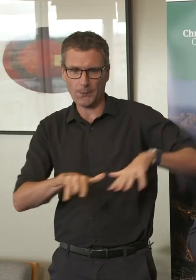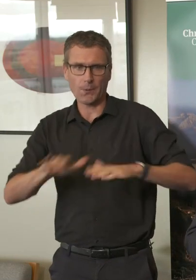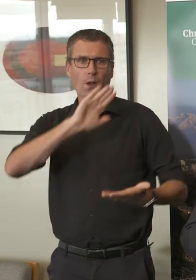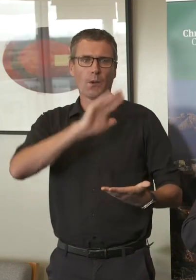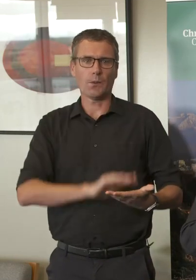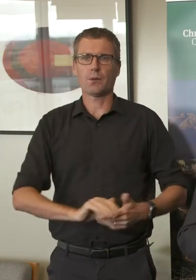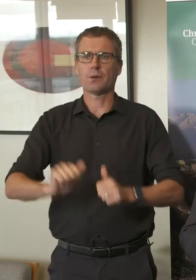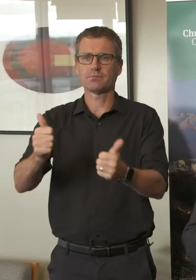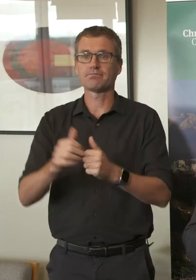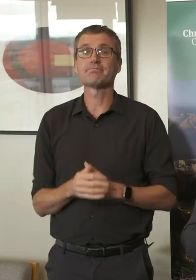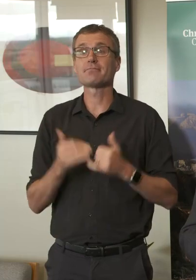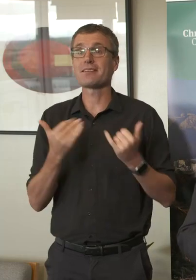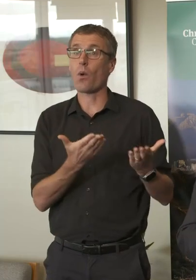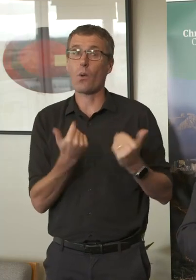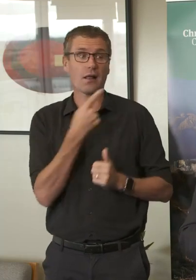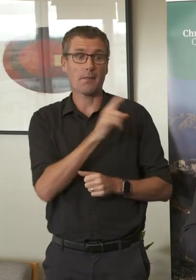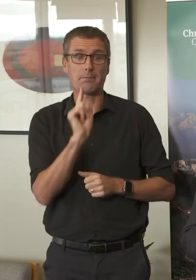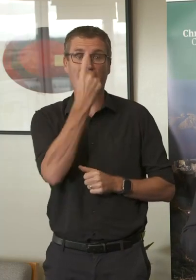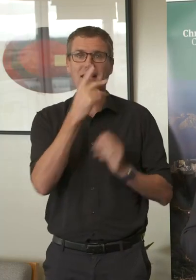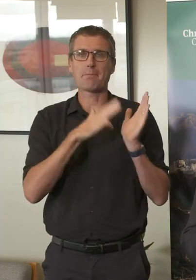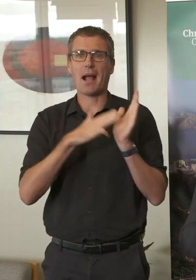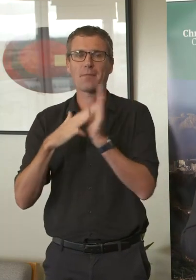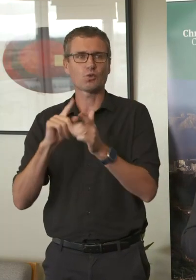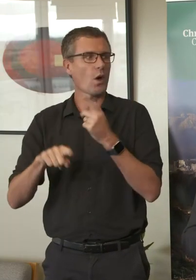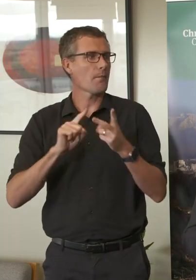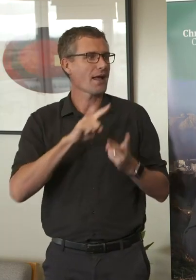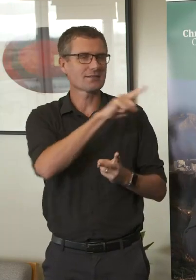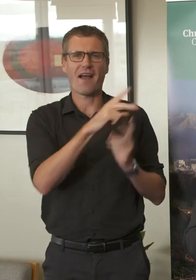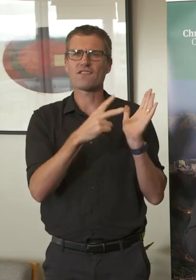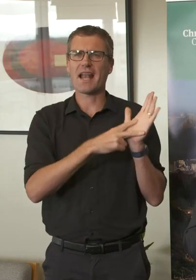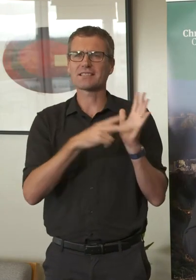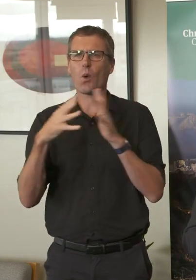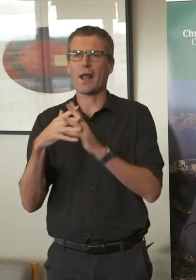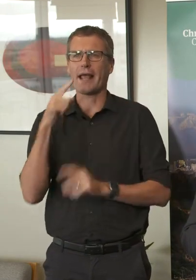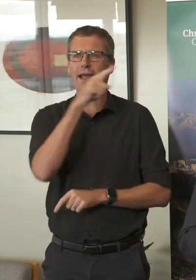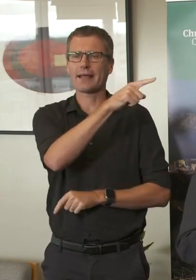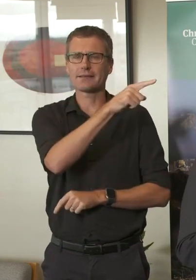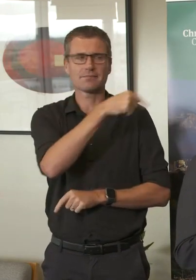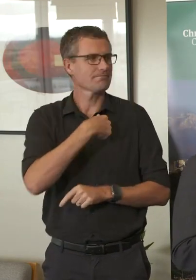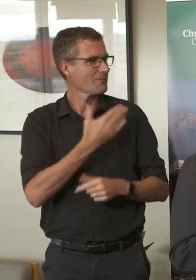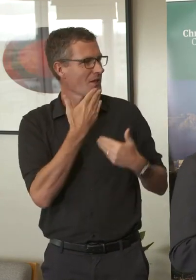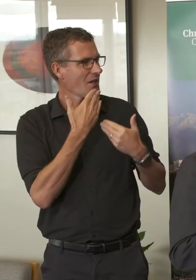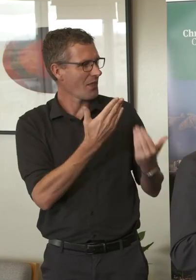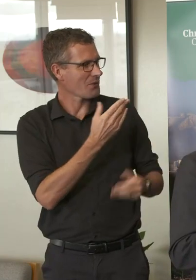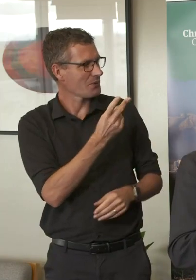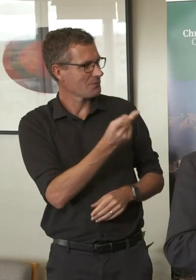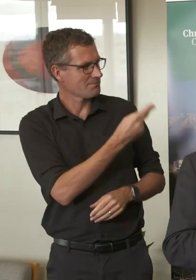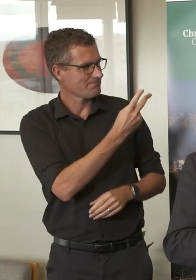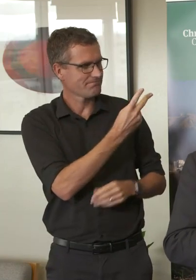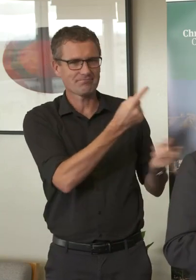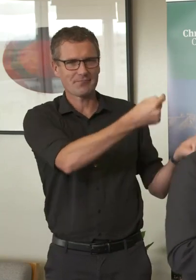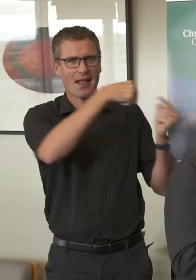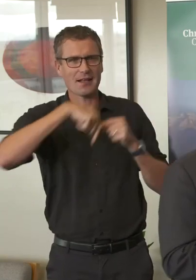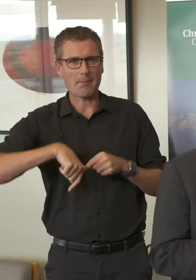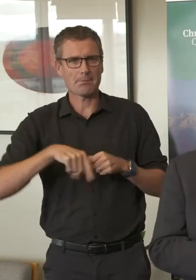welcome the Minister, Mark Mitchell, and Vanessa Winnick along and say thank you very much for showing the effort and coming down